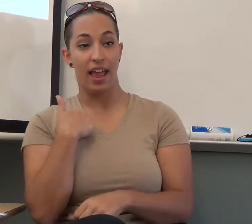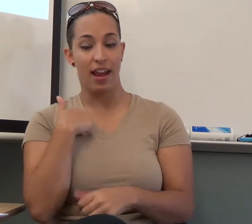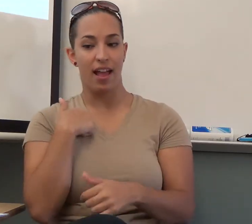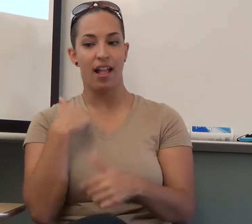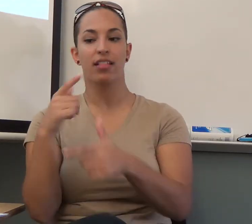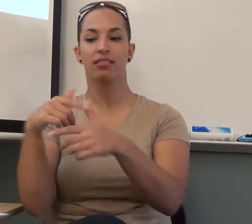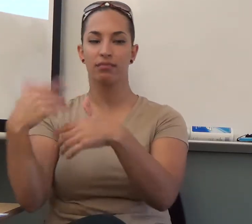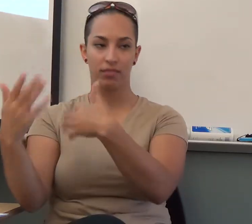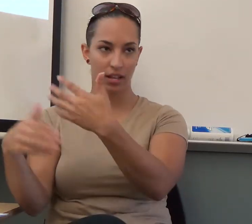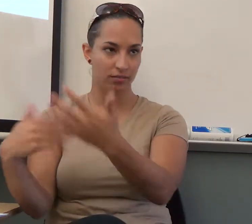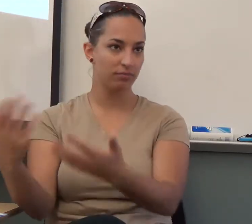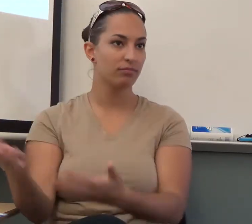Good.